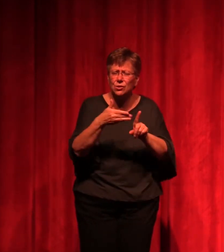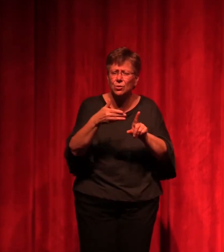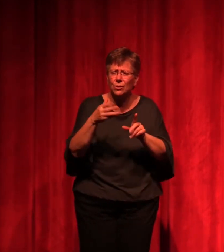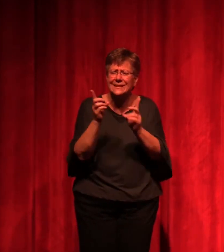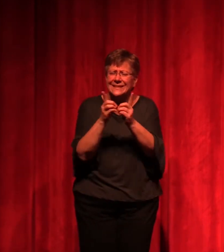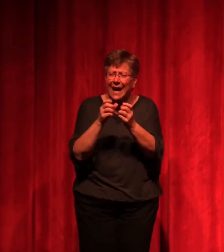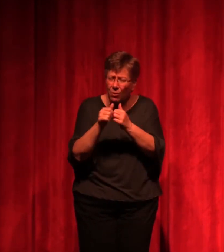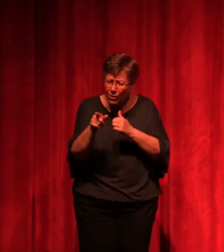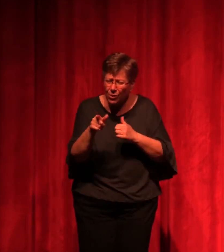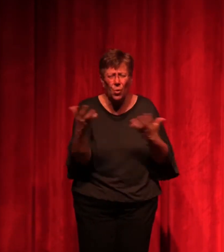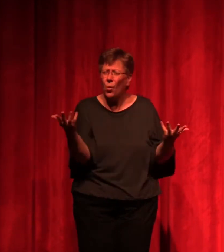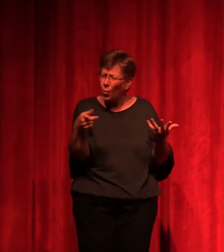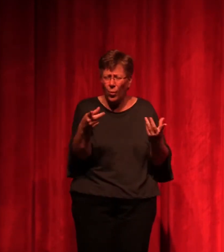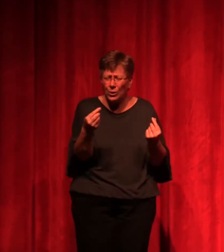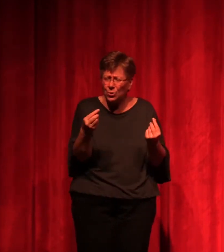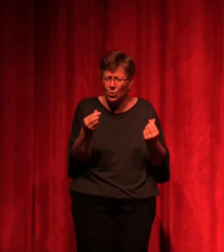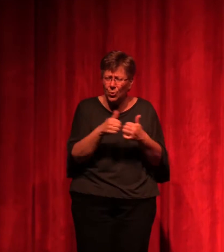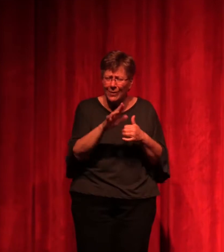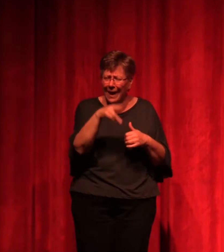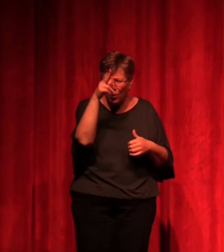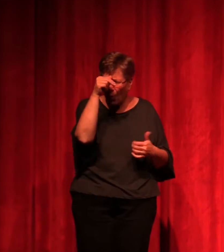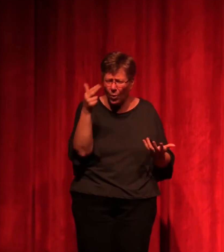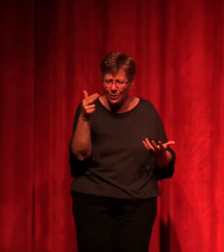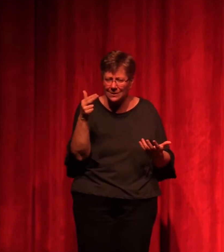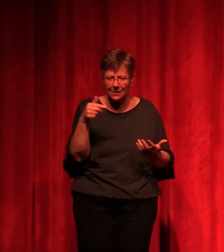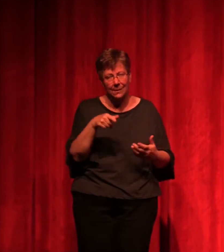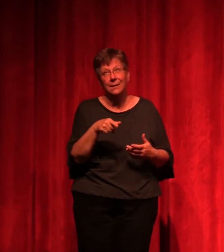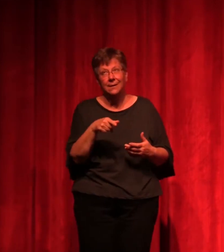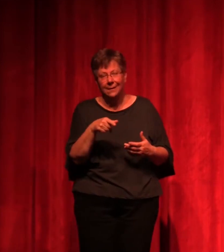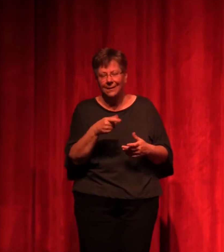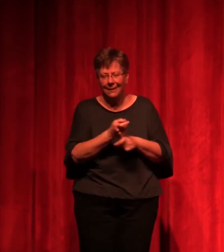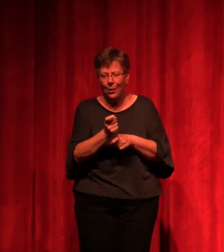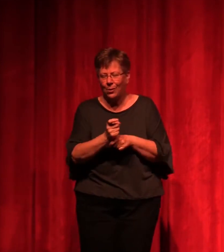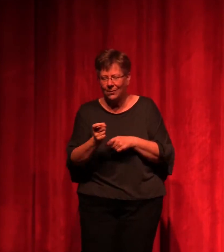Yeah. Yeah, these guys were just hilarious.